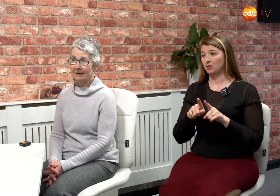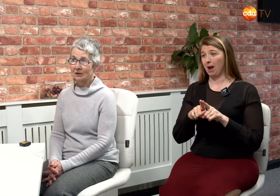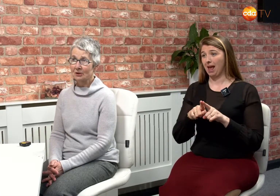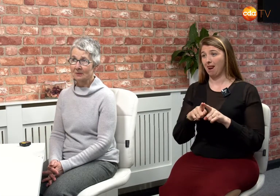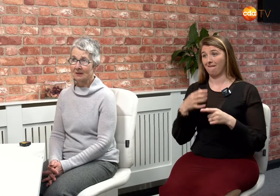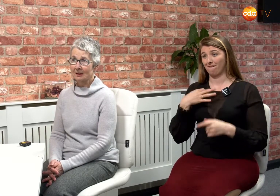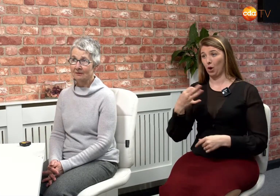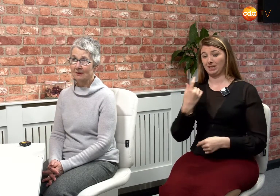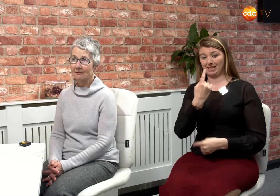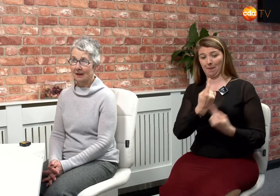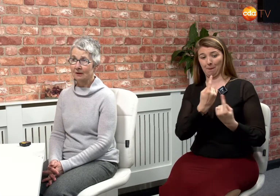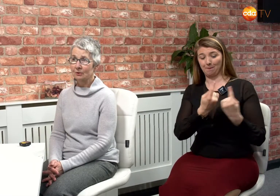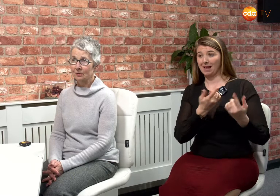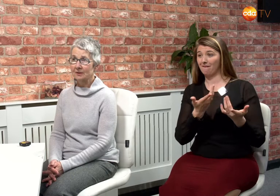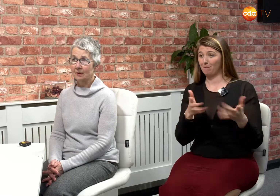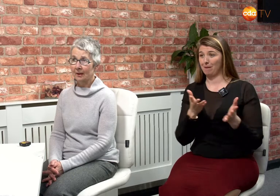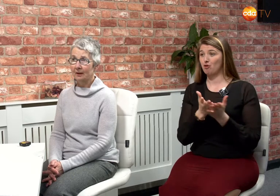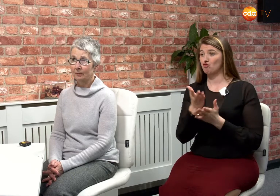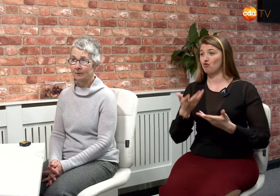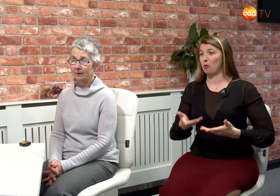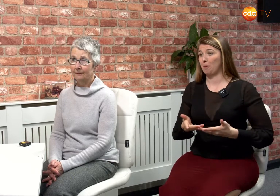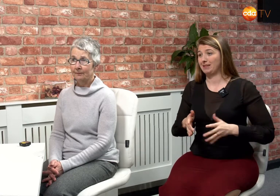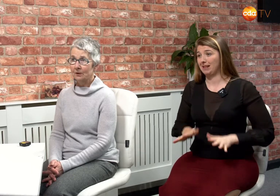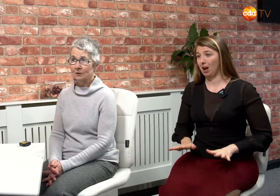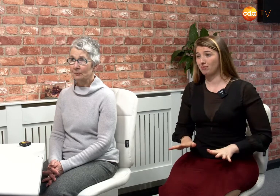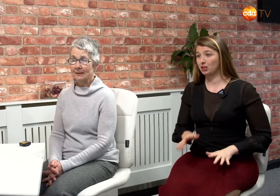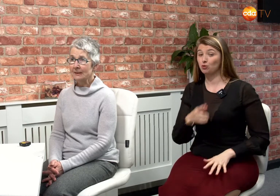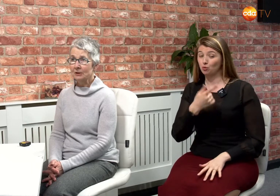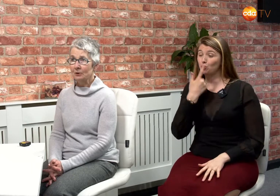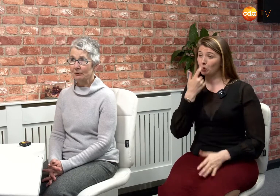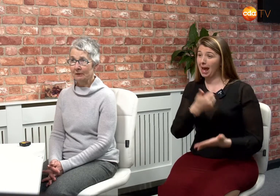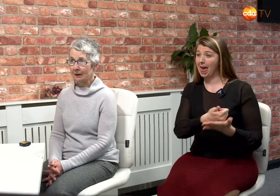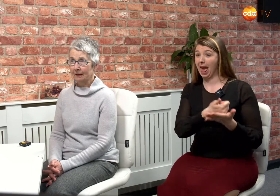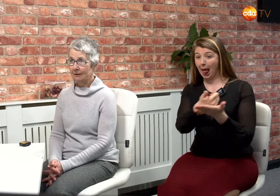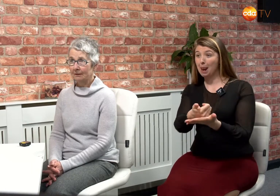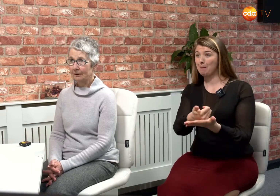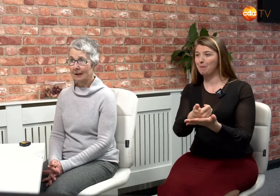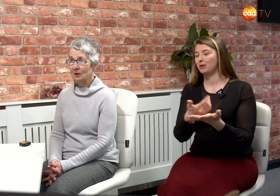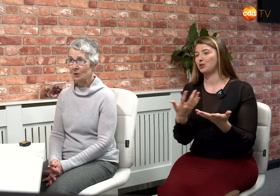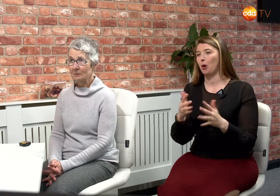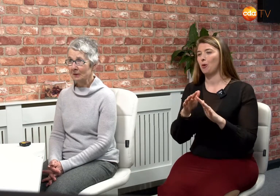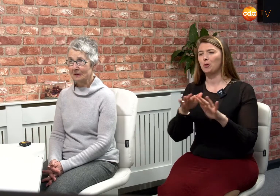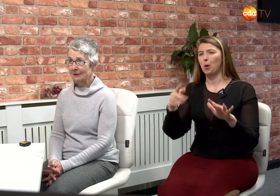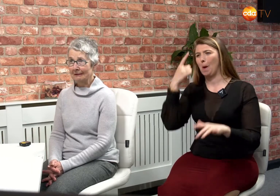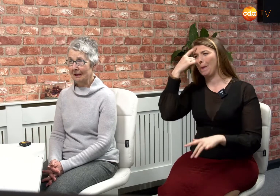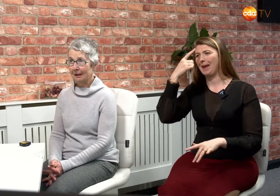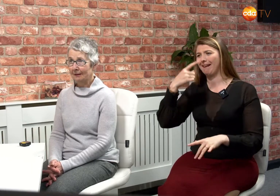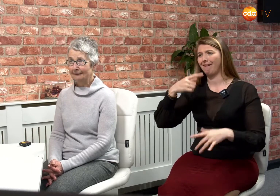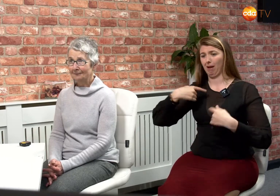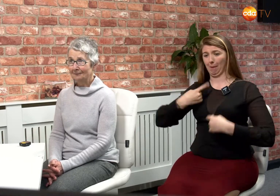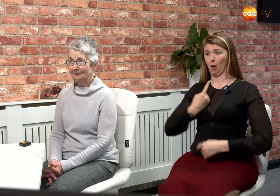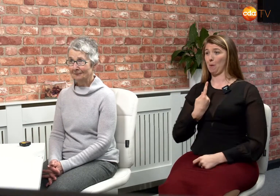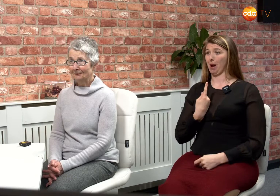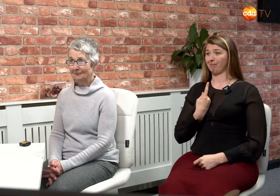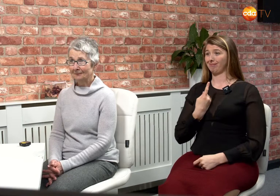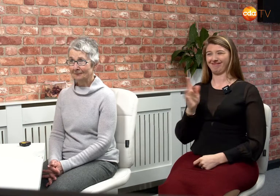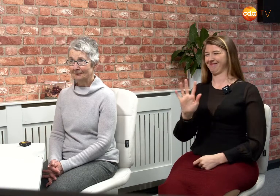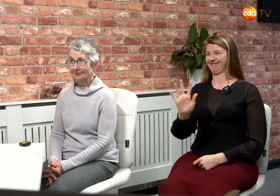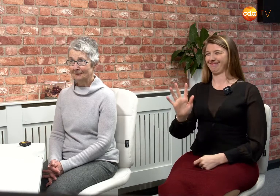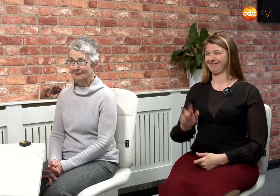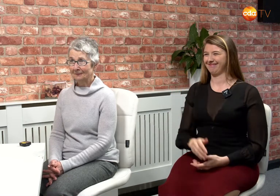through miscarriage themselves, and they can also help. So please don't think that I'm the only person there.